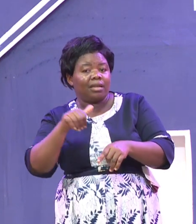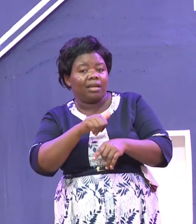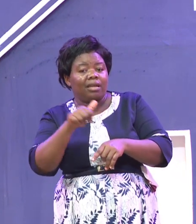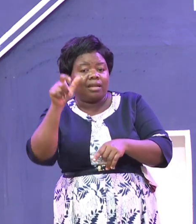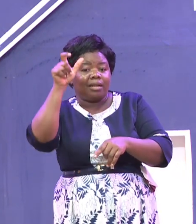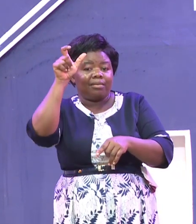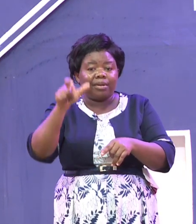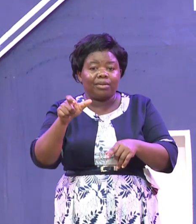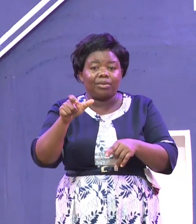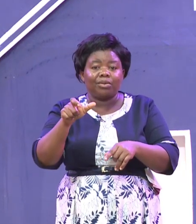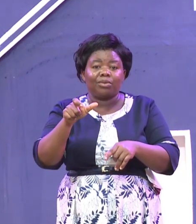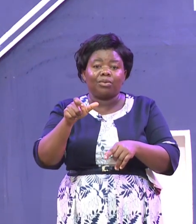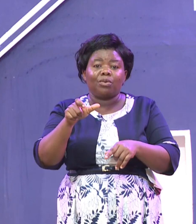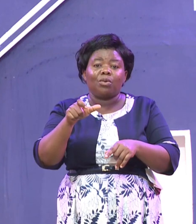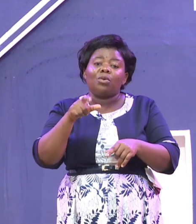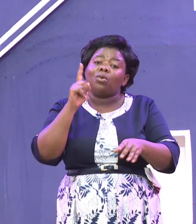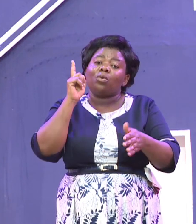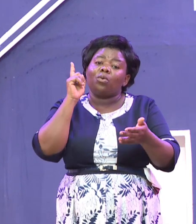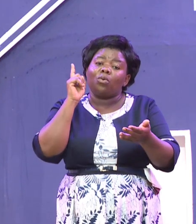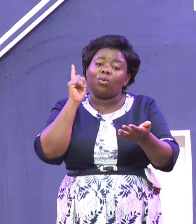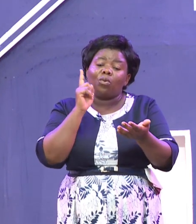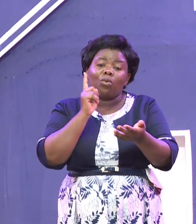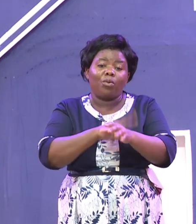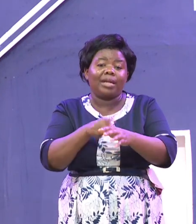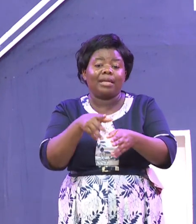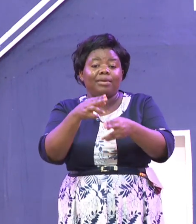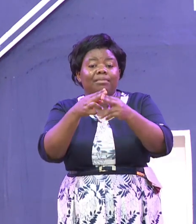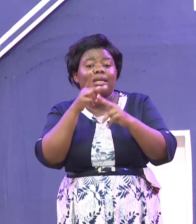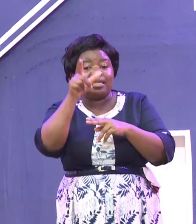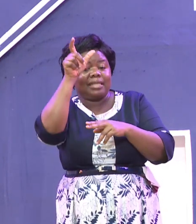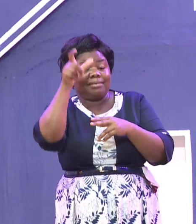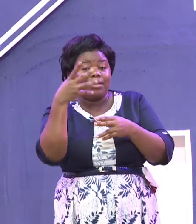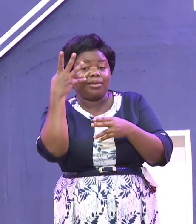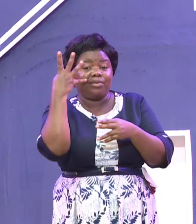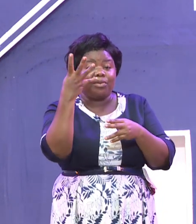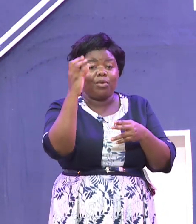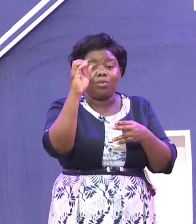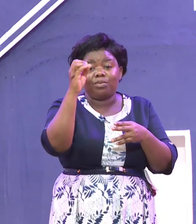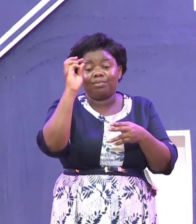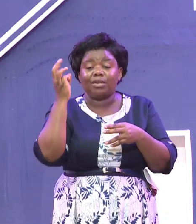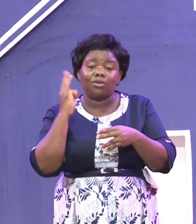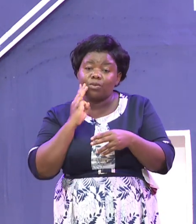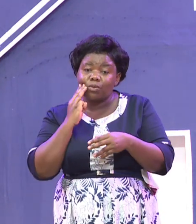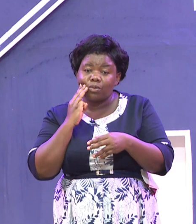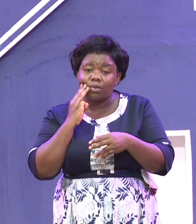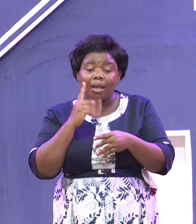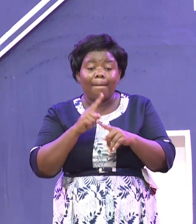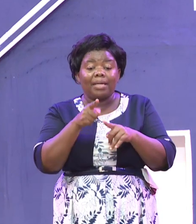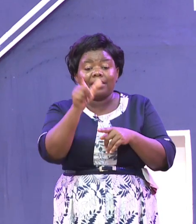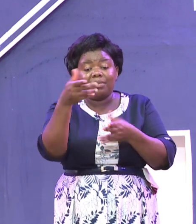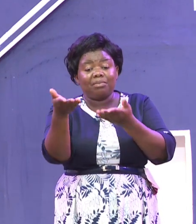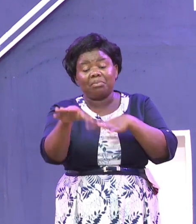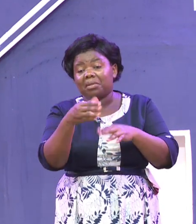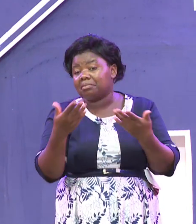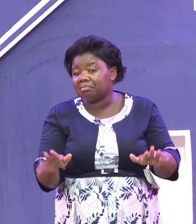okufira. Ngabamu banjo bukadebina. I heard of someone who died with a debt of 400 millions.